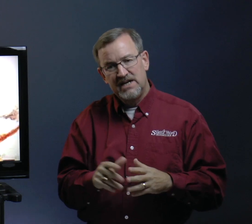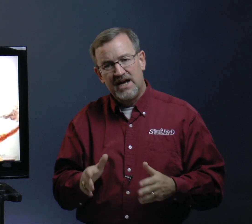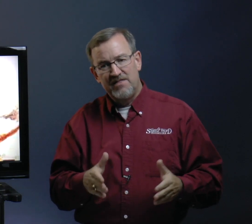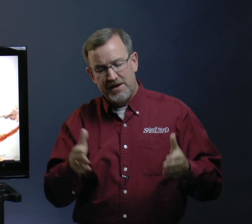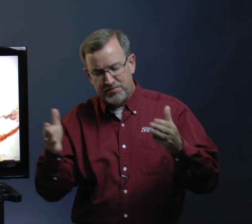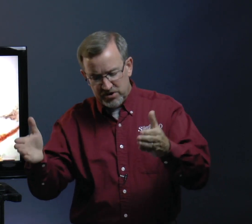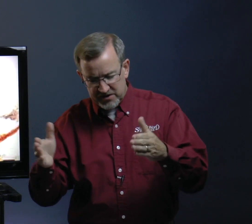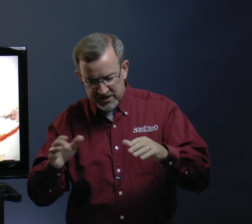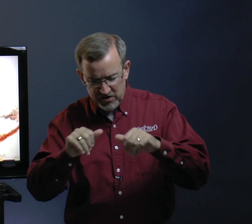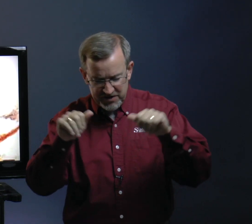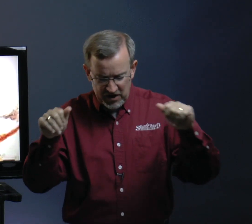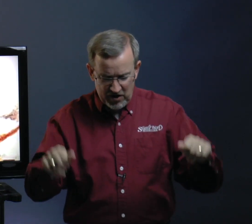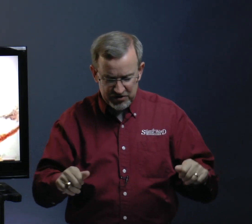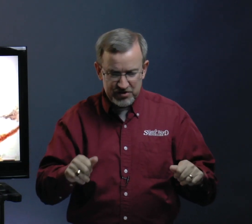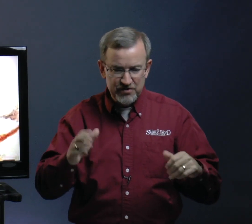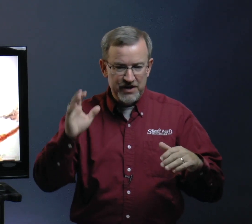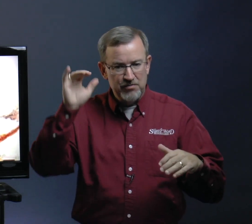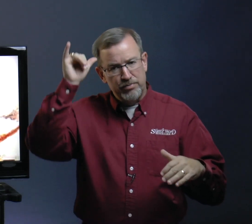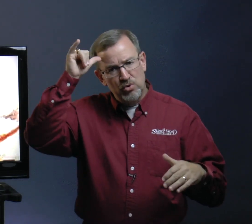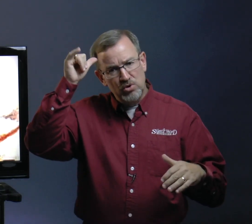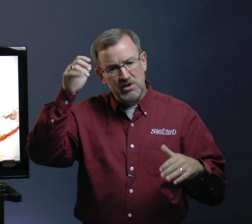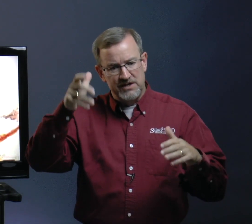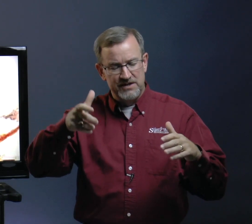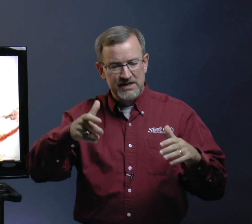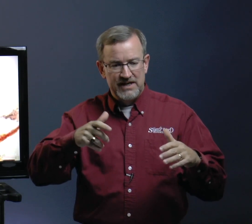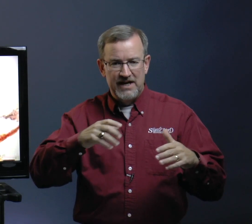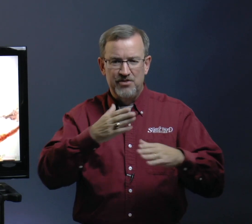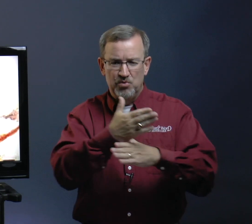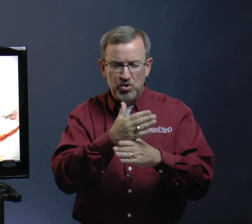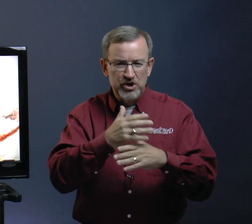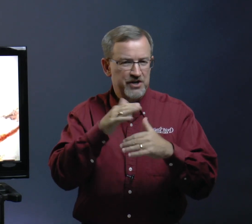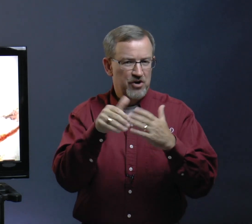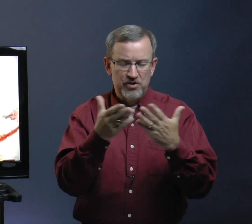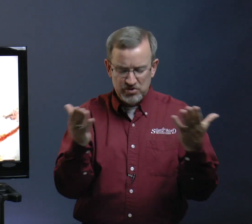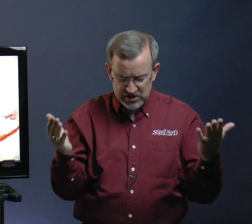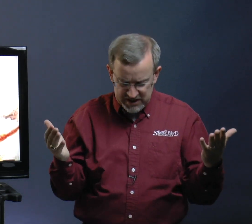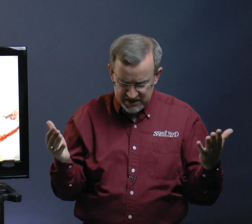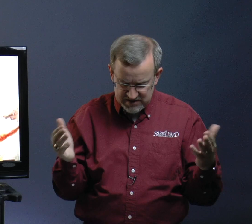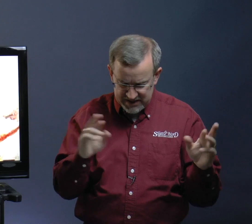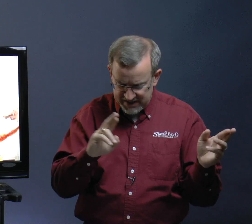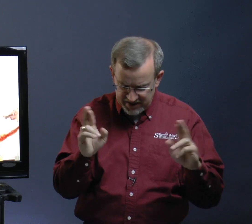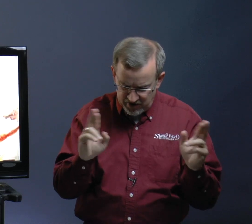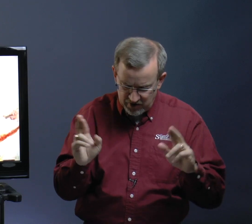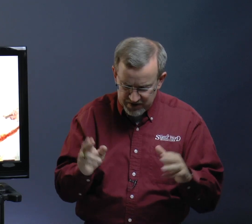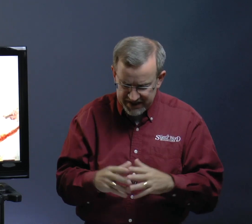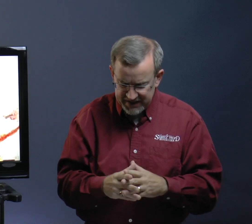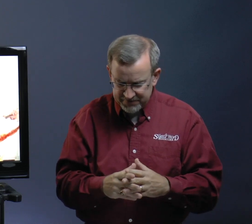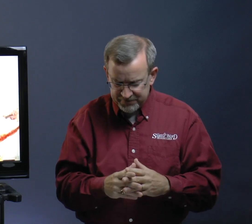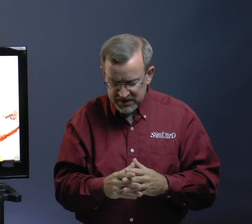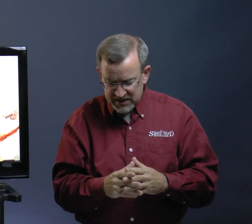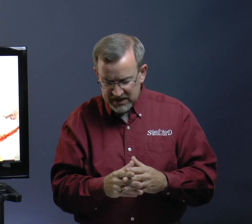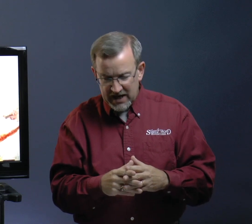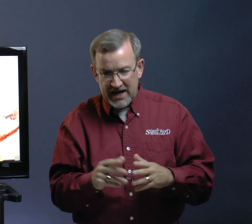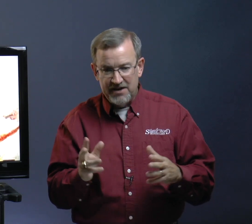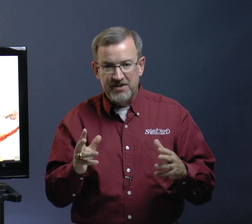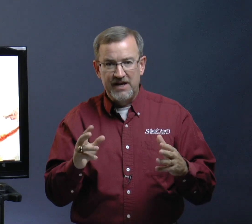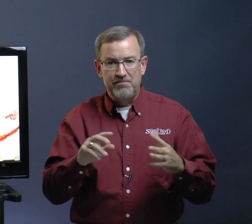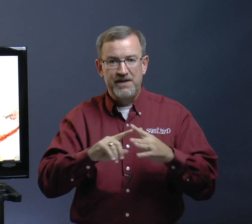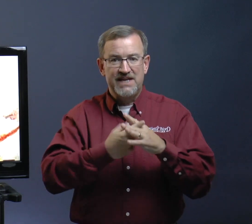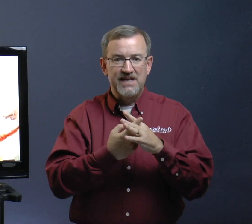And they put on the altar their bull and the wood and all those things. They get it all ready. And they begin